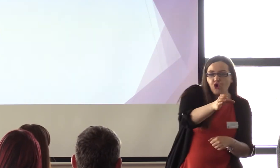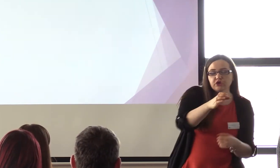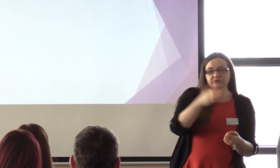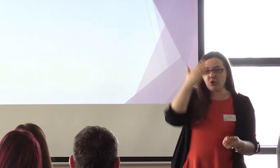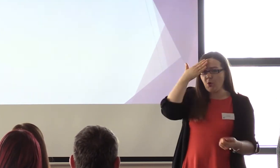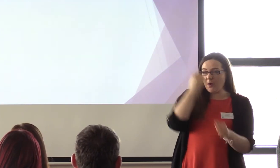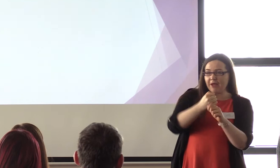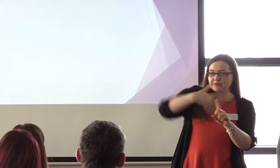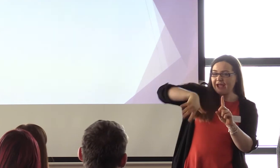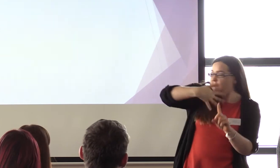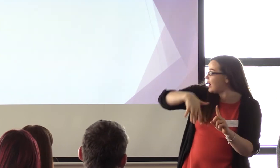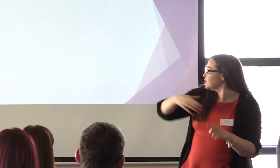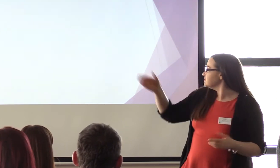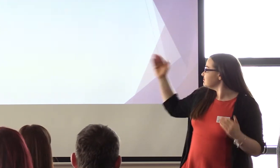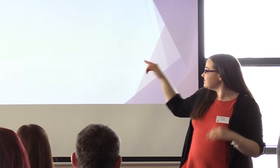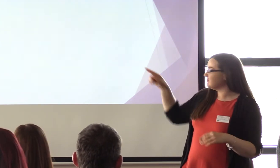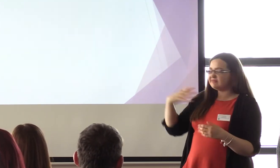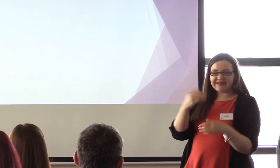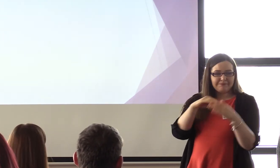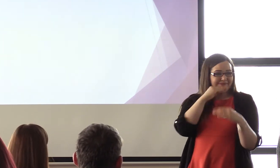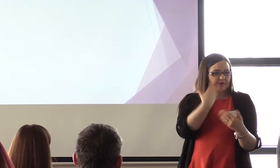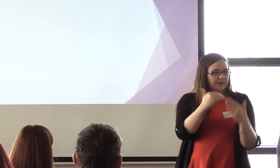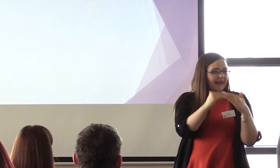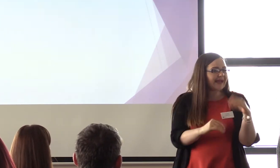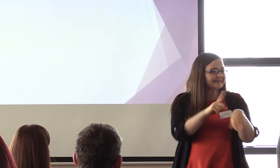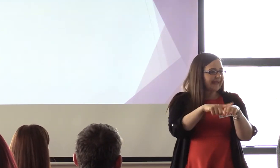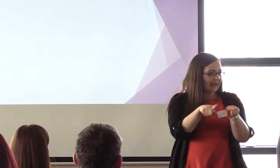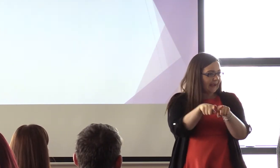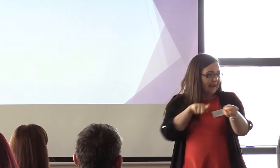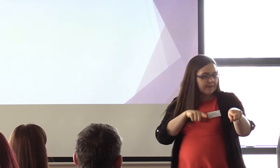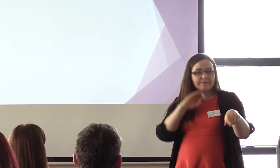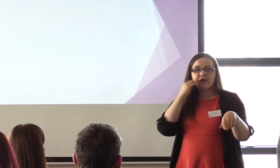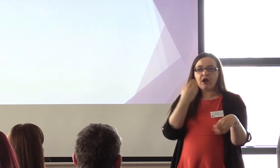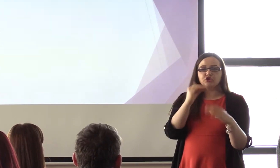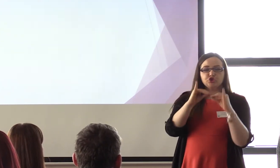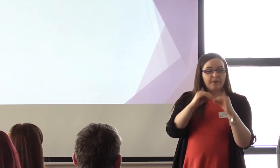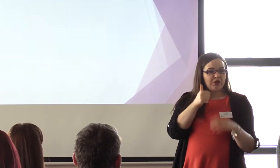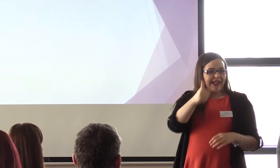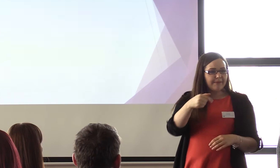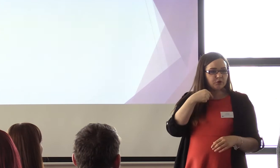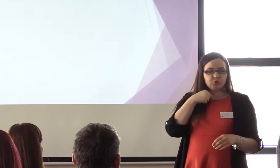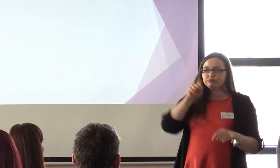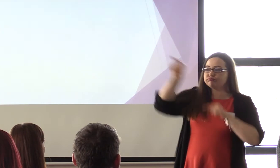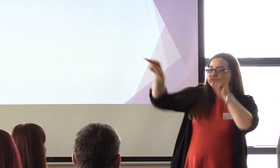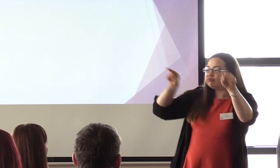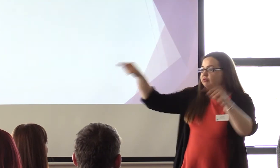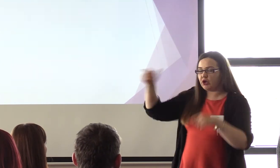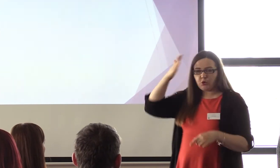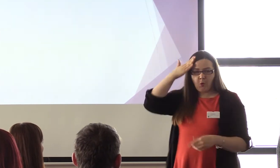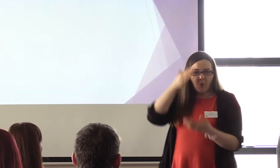Again, they talked about the familiarity with the course and the background knowledge of the subject. It meant that there was less of a time delay because